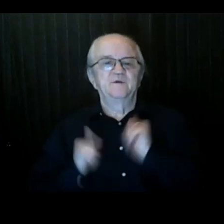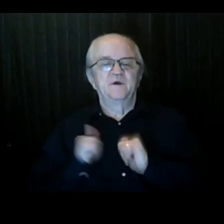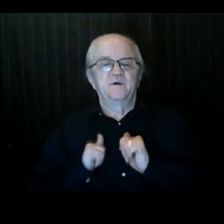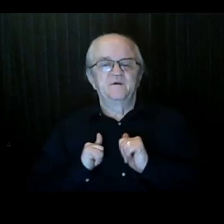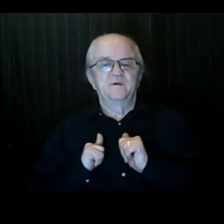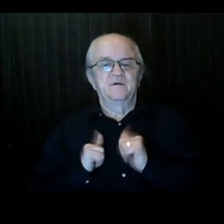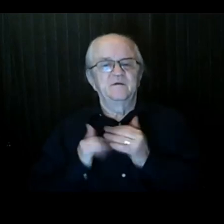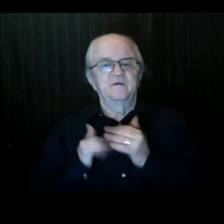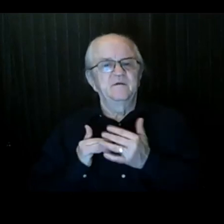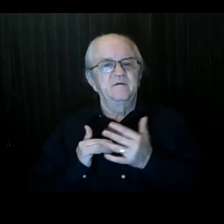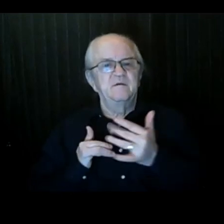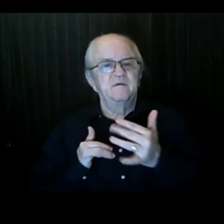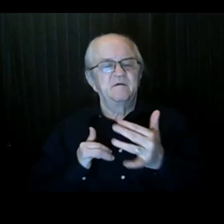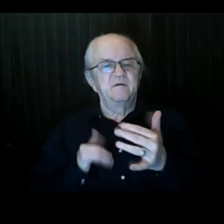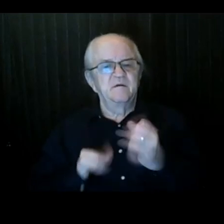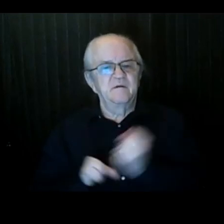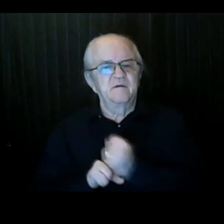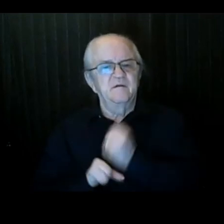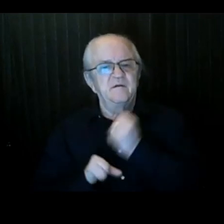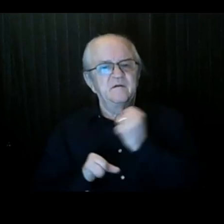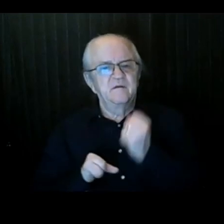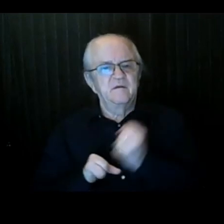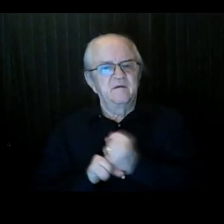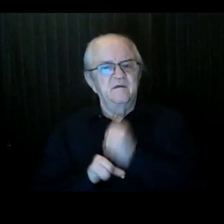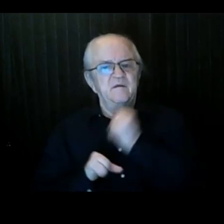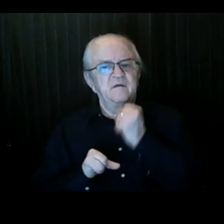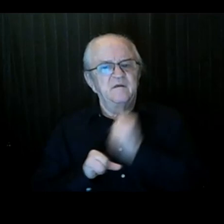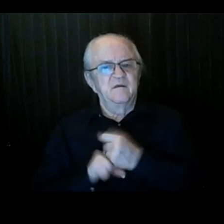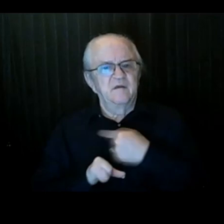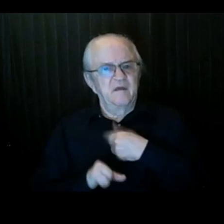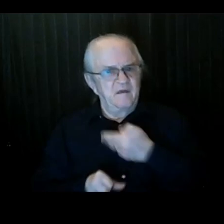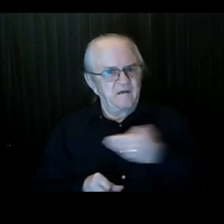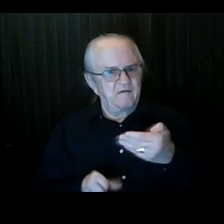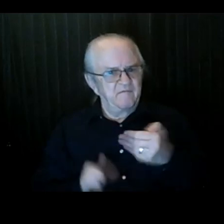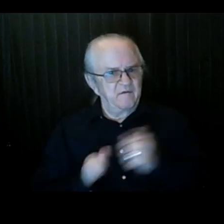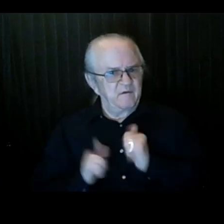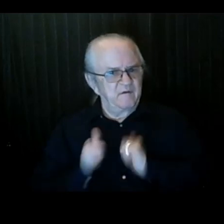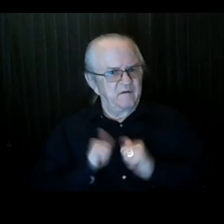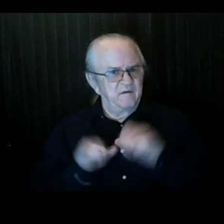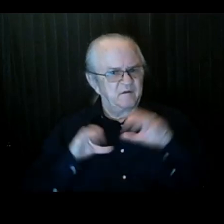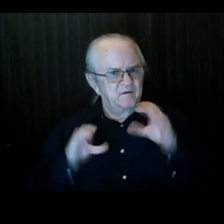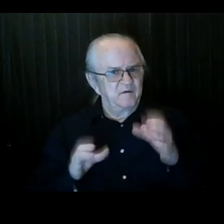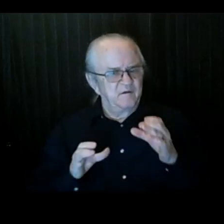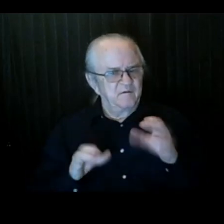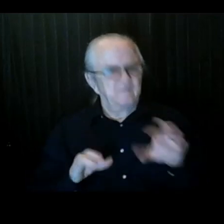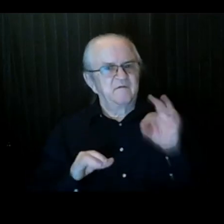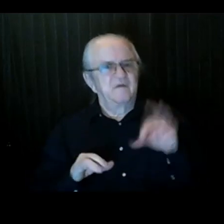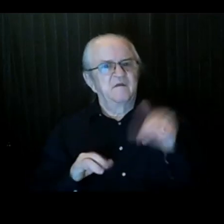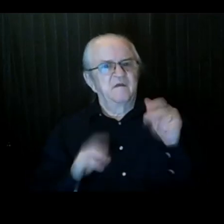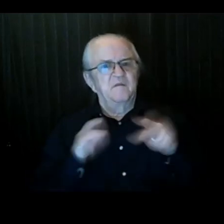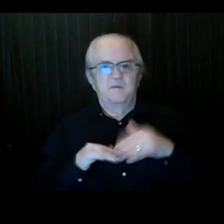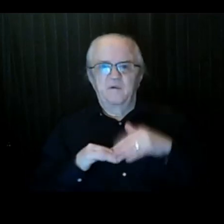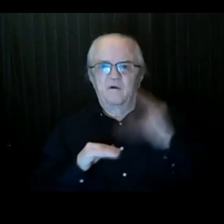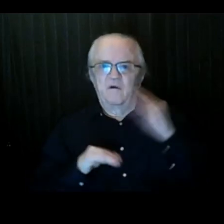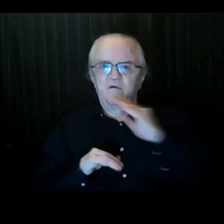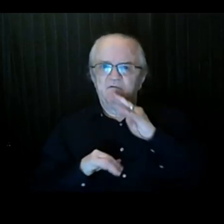Over the next few years, I started getting invited with my troupe in our prime. I'd found some other people over 40, and